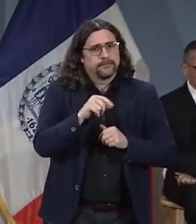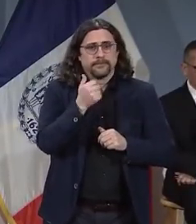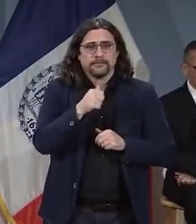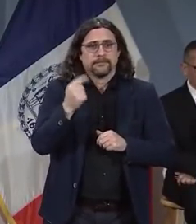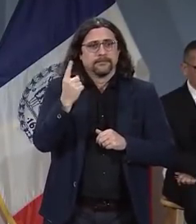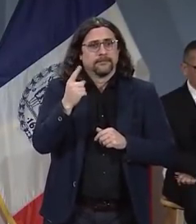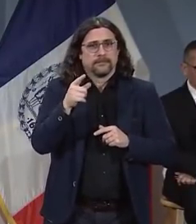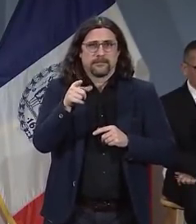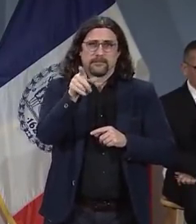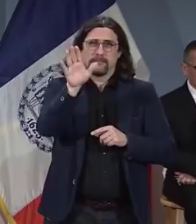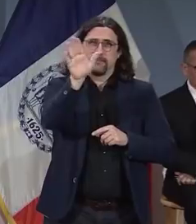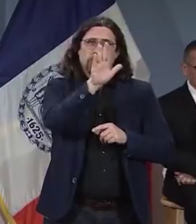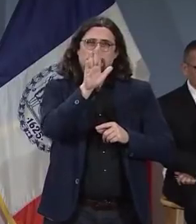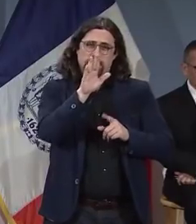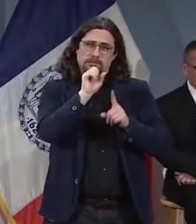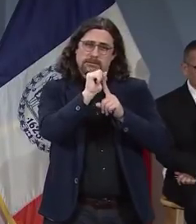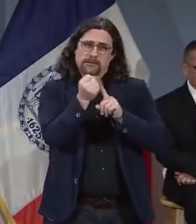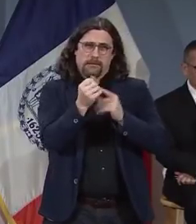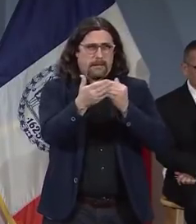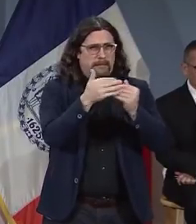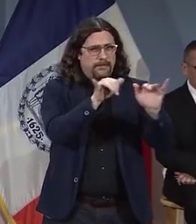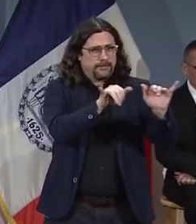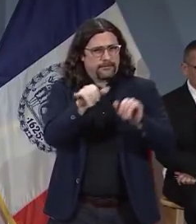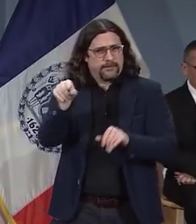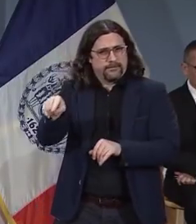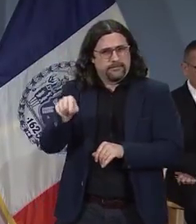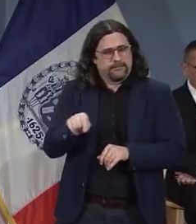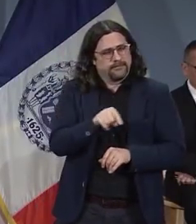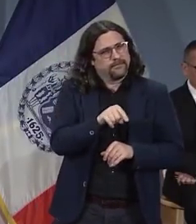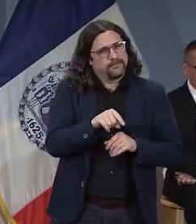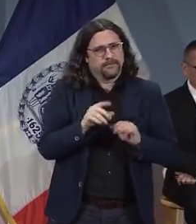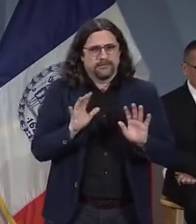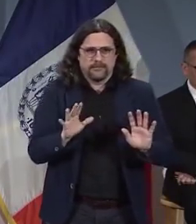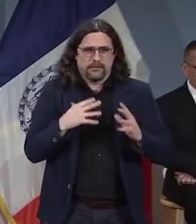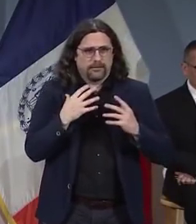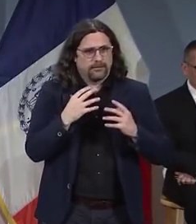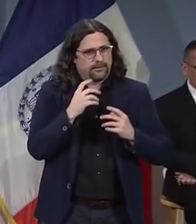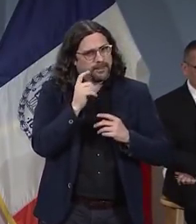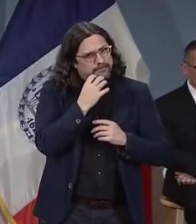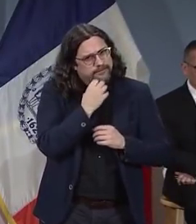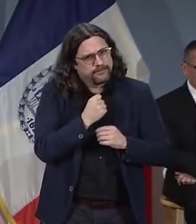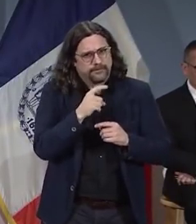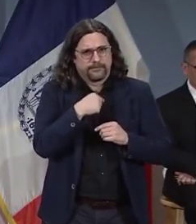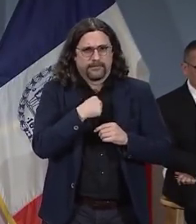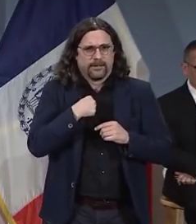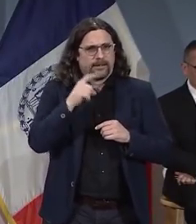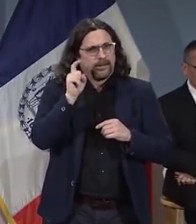we have to isolate them from anyone who might be sick, even if it's their loved ones.